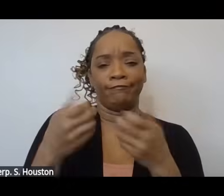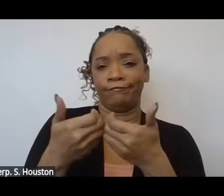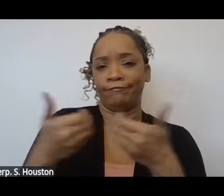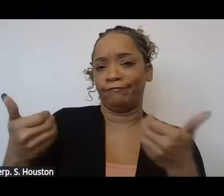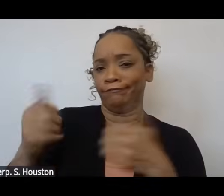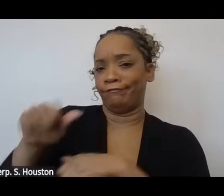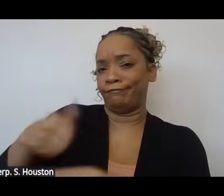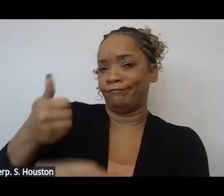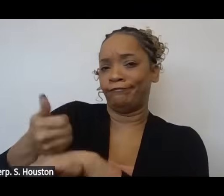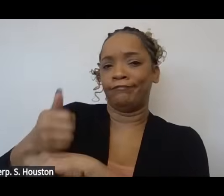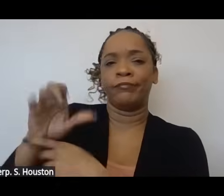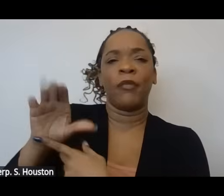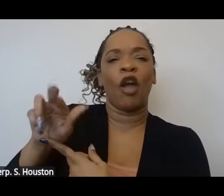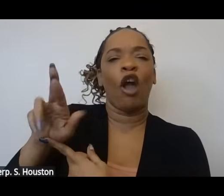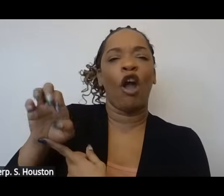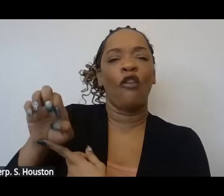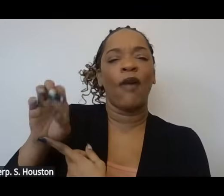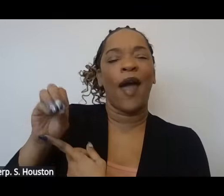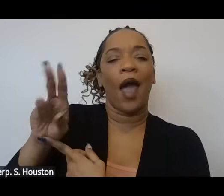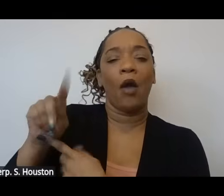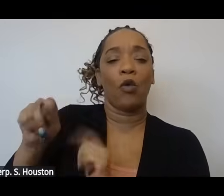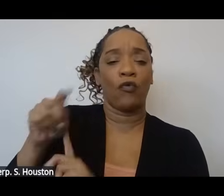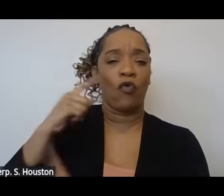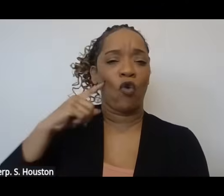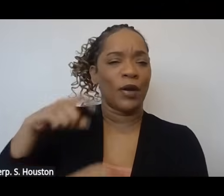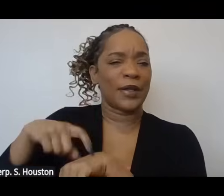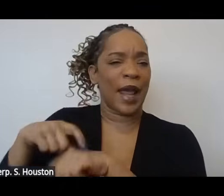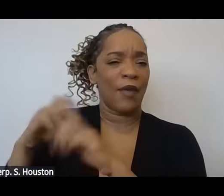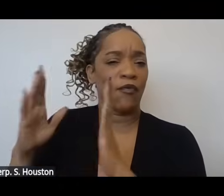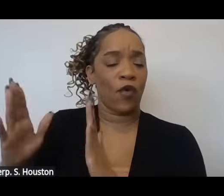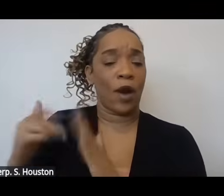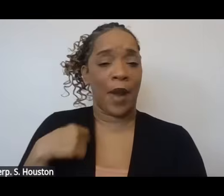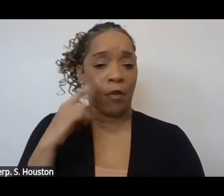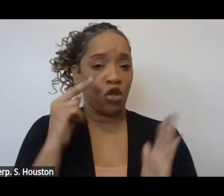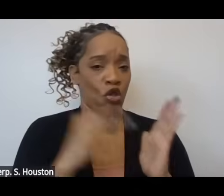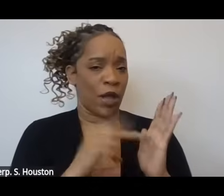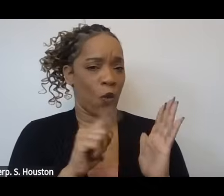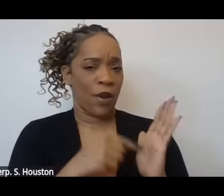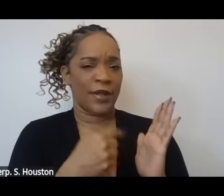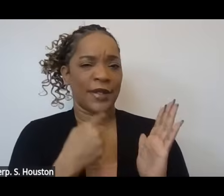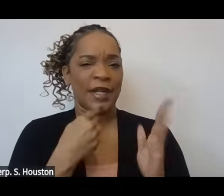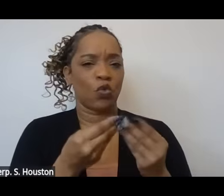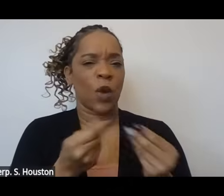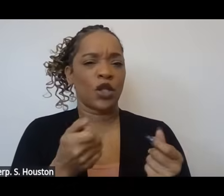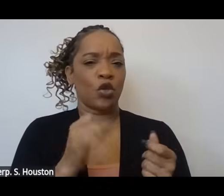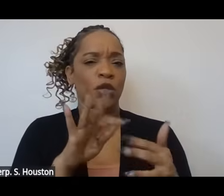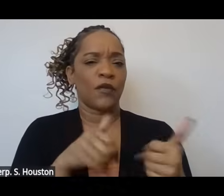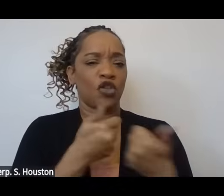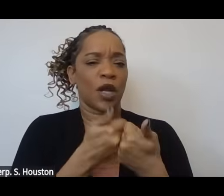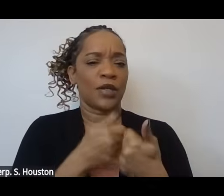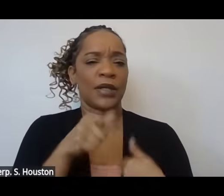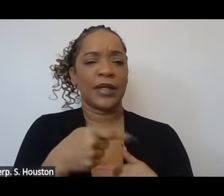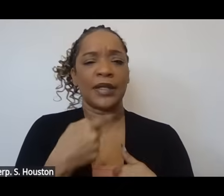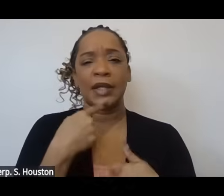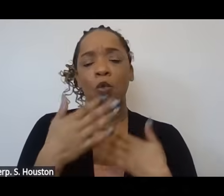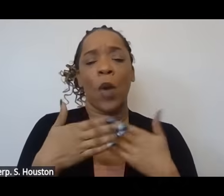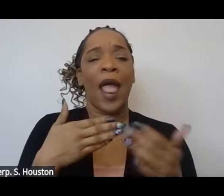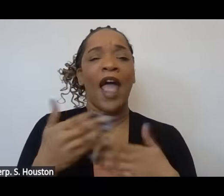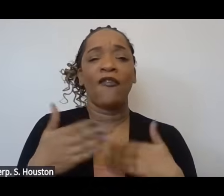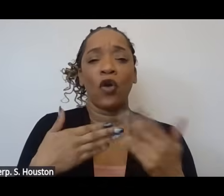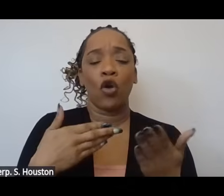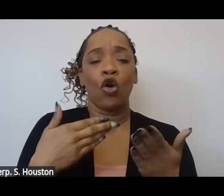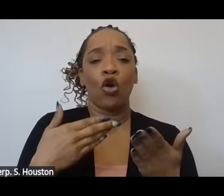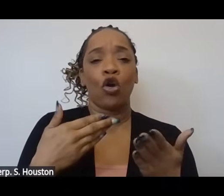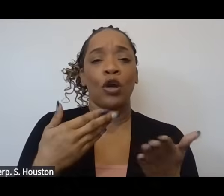at under the section that says resolution of challenges, and it says, however, circulator signature challenges are